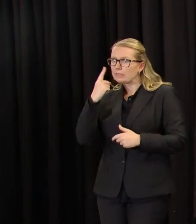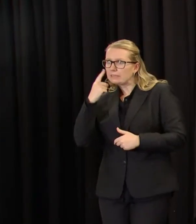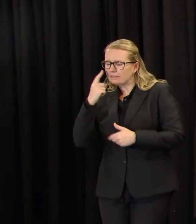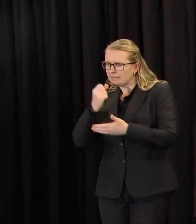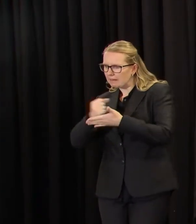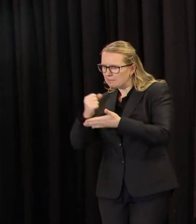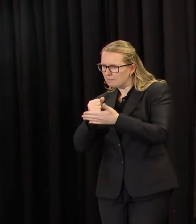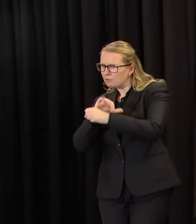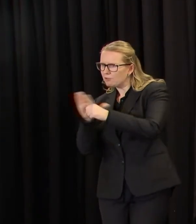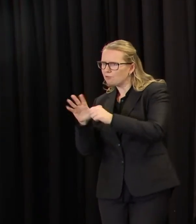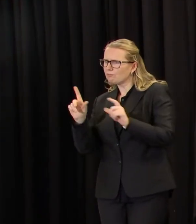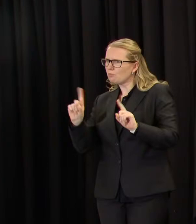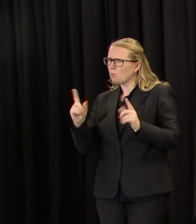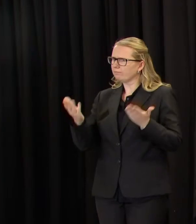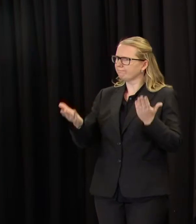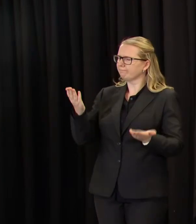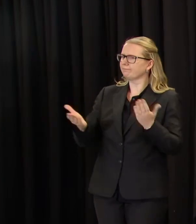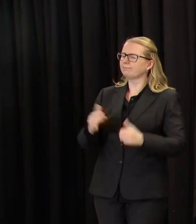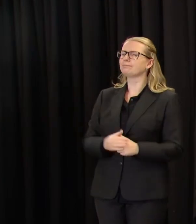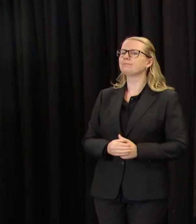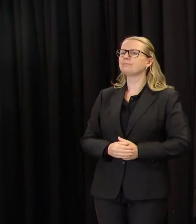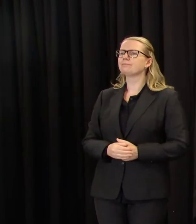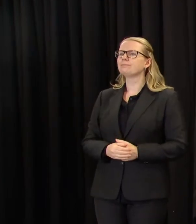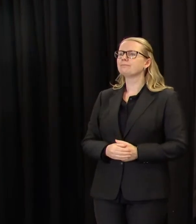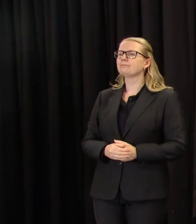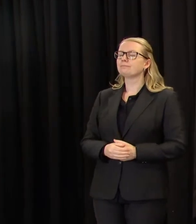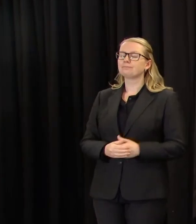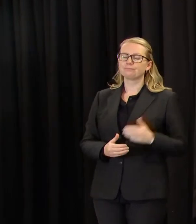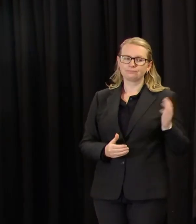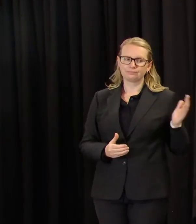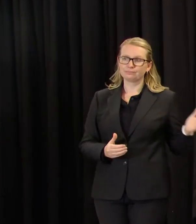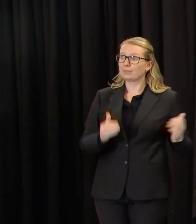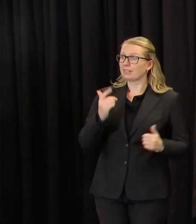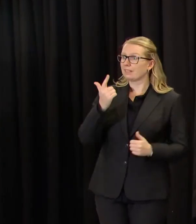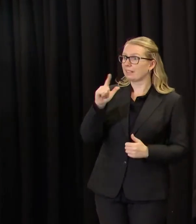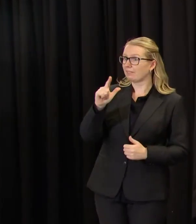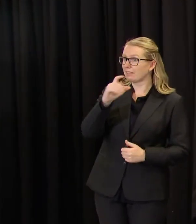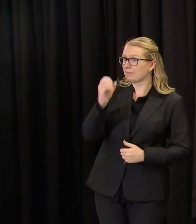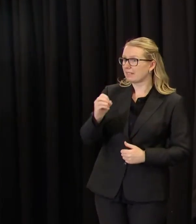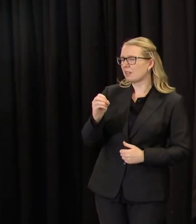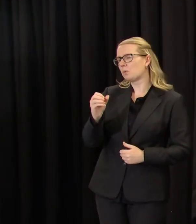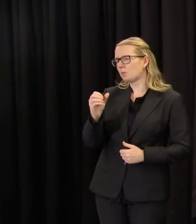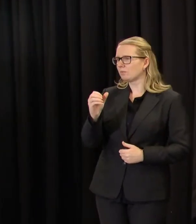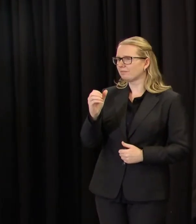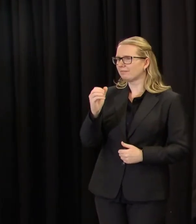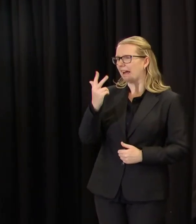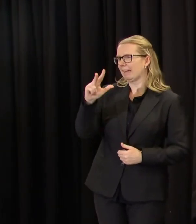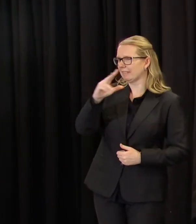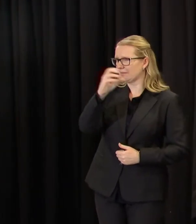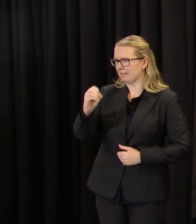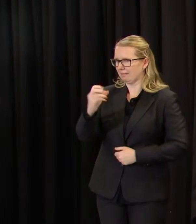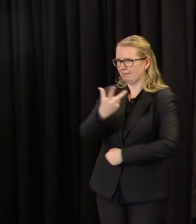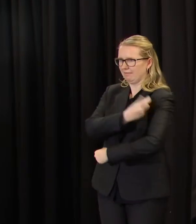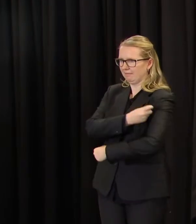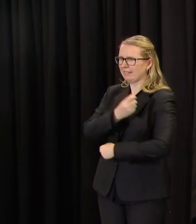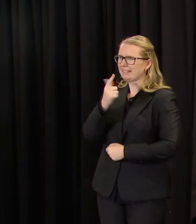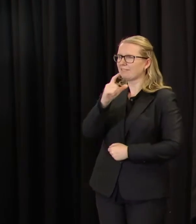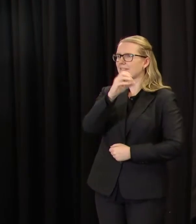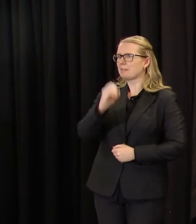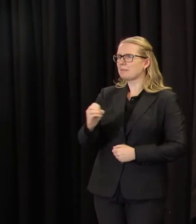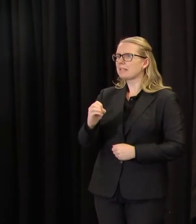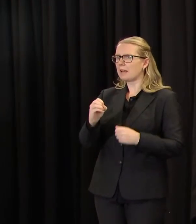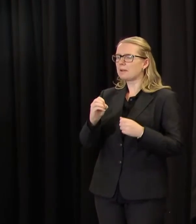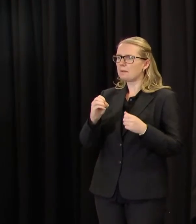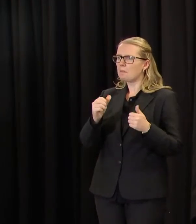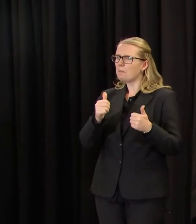Well, once you get to 70% double dose, but more importantly, frankly, 80%, 70% is a marker, but the really significant